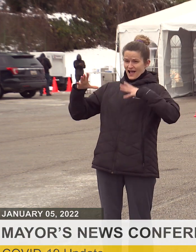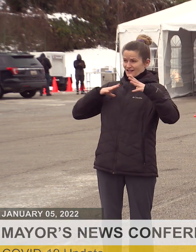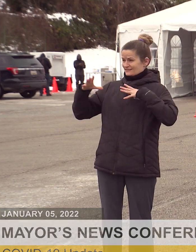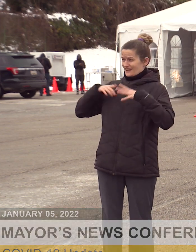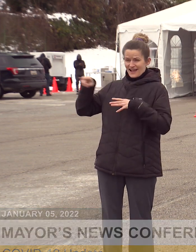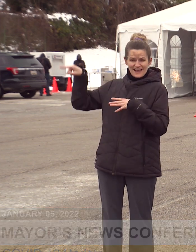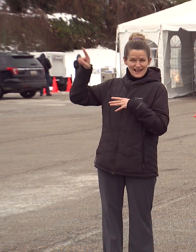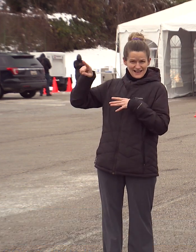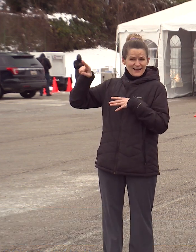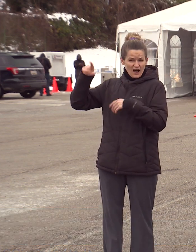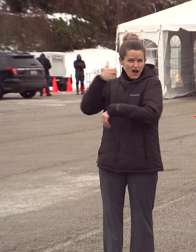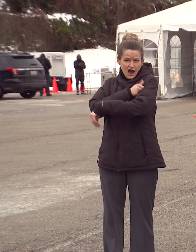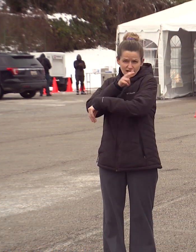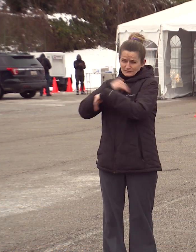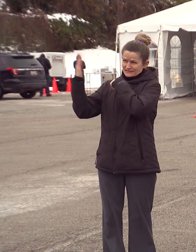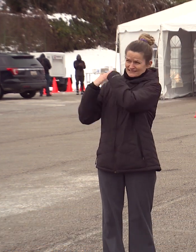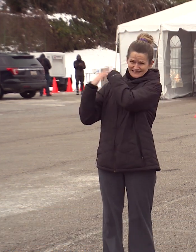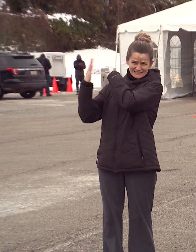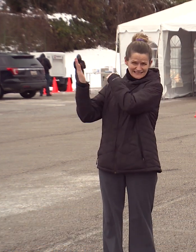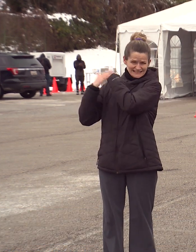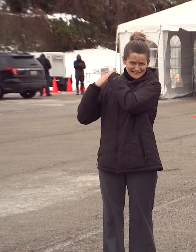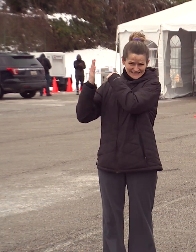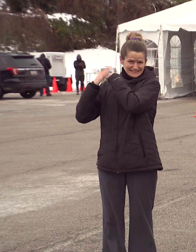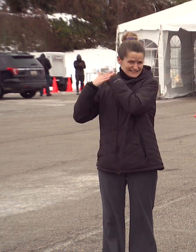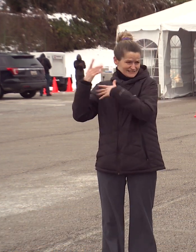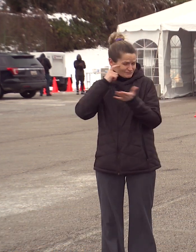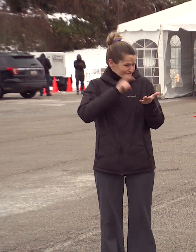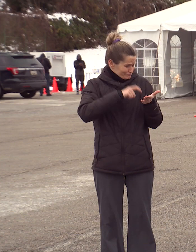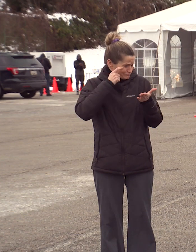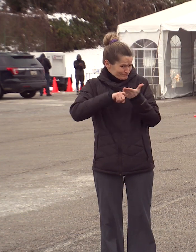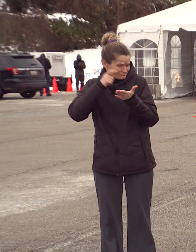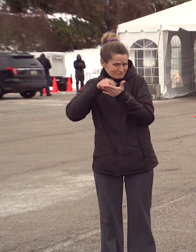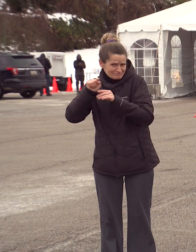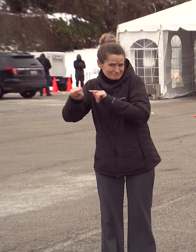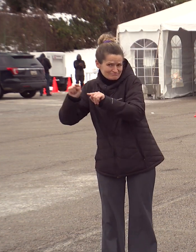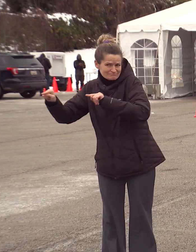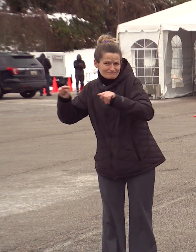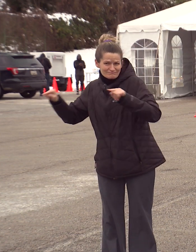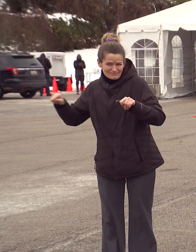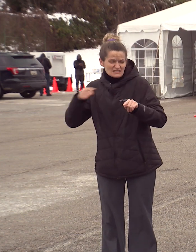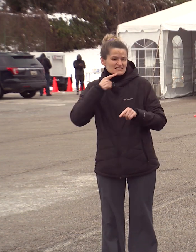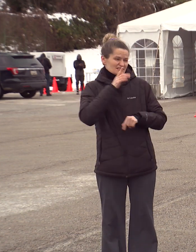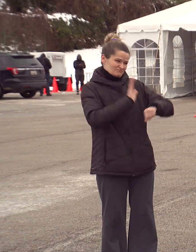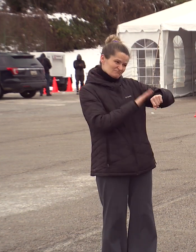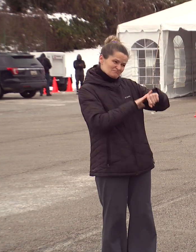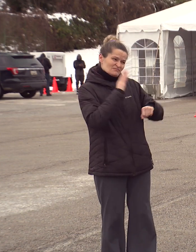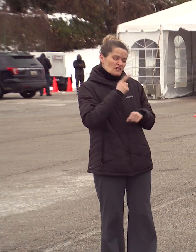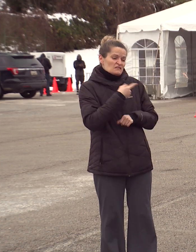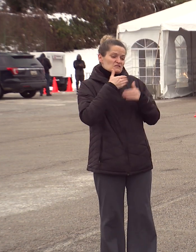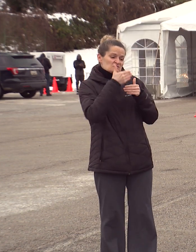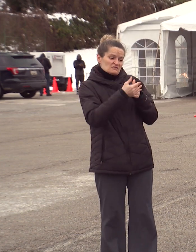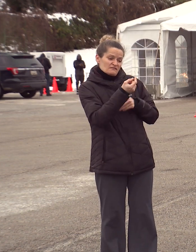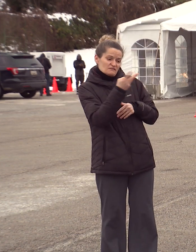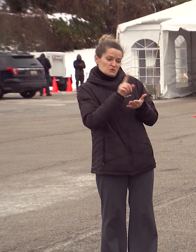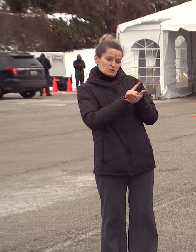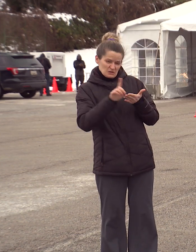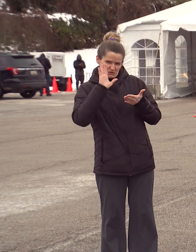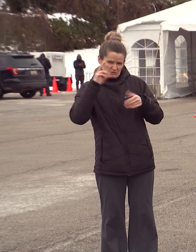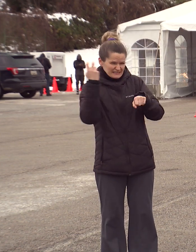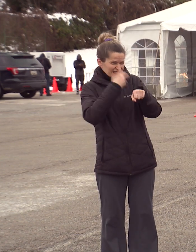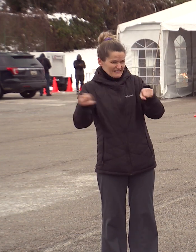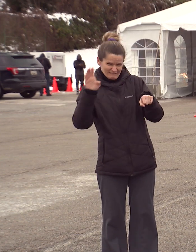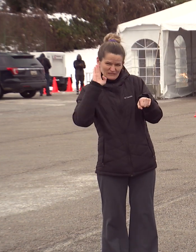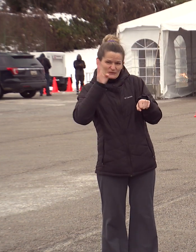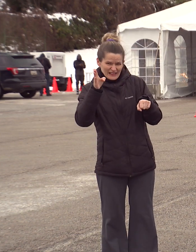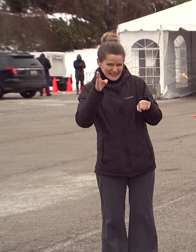seeing in their hospitals, that the next few weeks would be difficult. That is why we are building on our efforts to protect